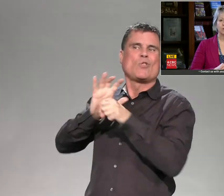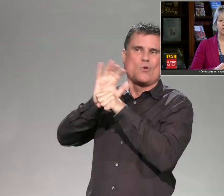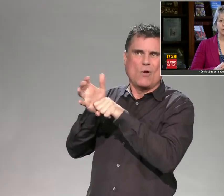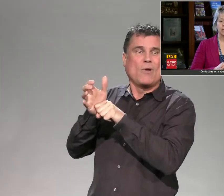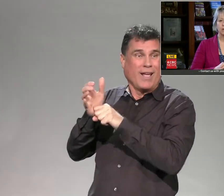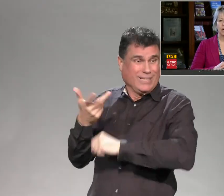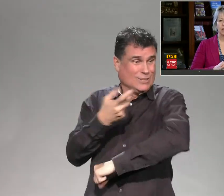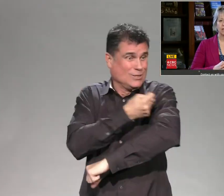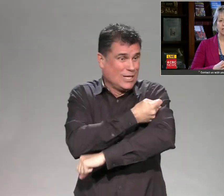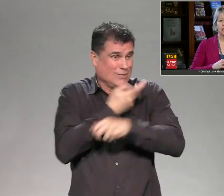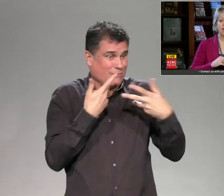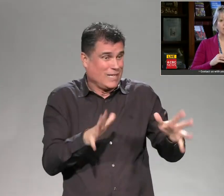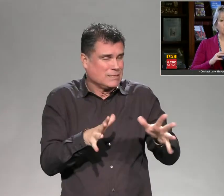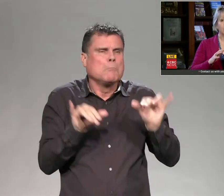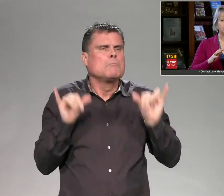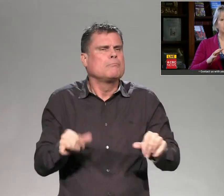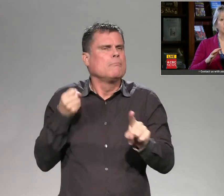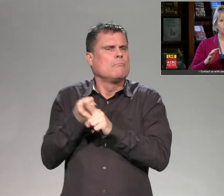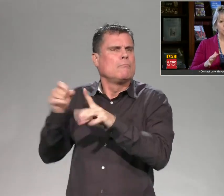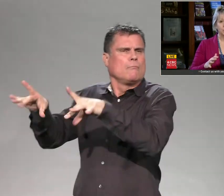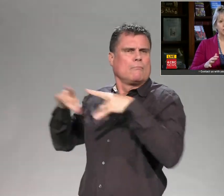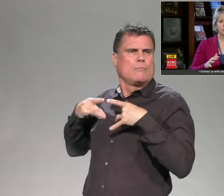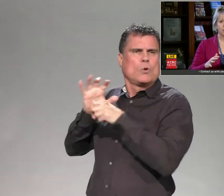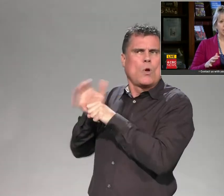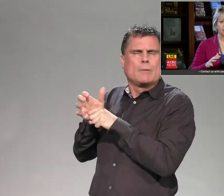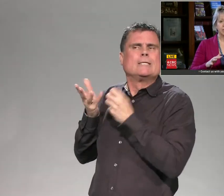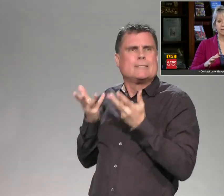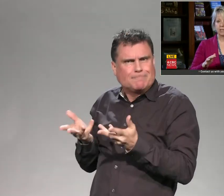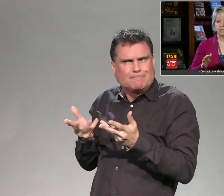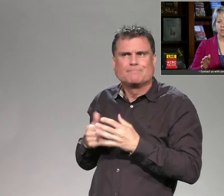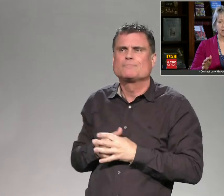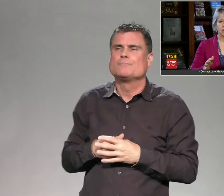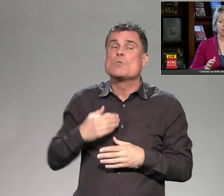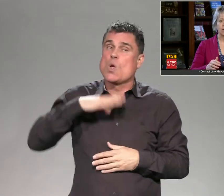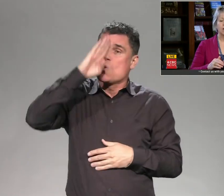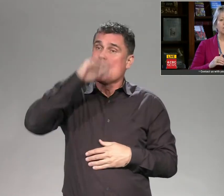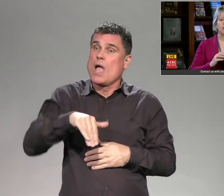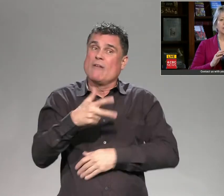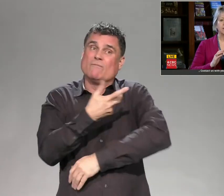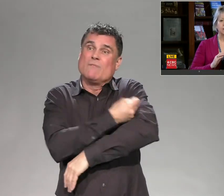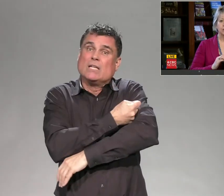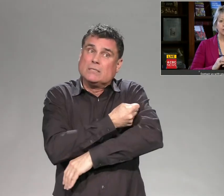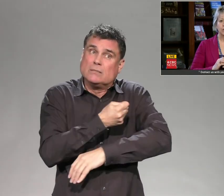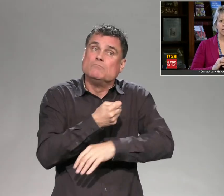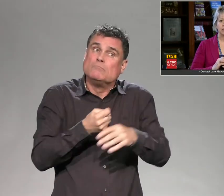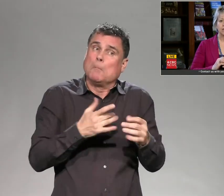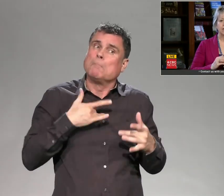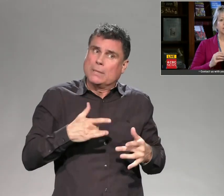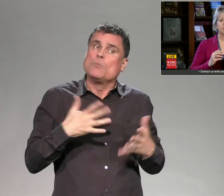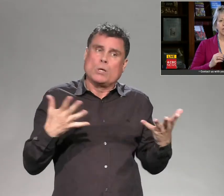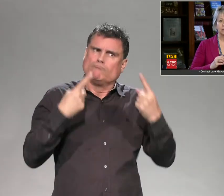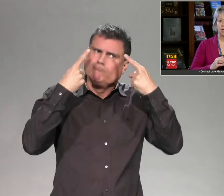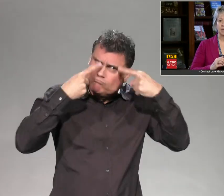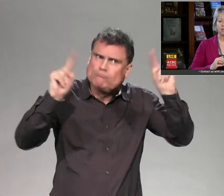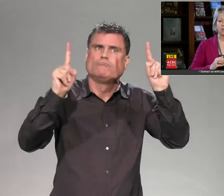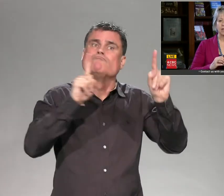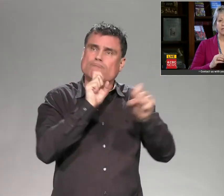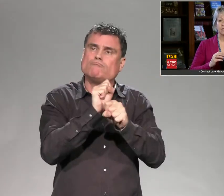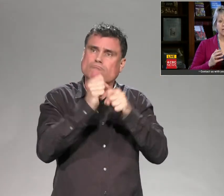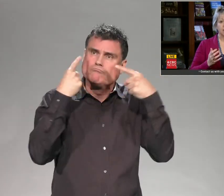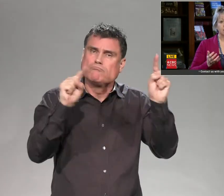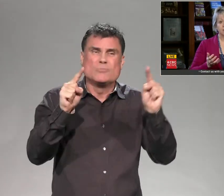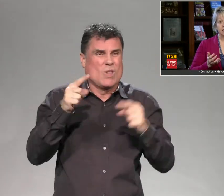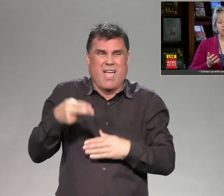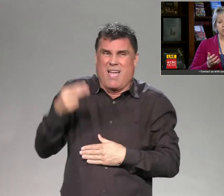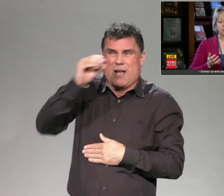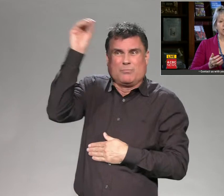that it works really well at preventing most people from getting the infection at all. But if you do get it, it's much milder,